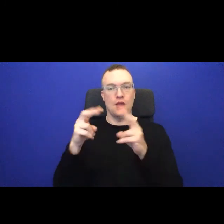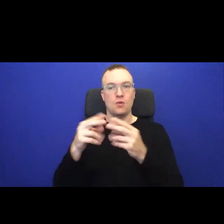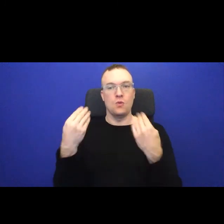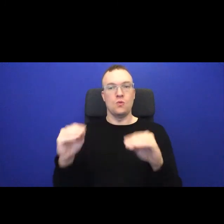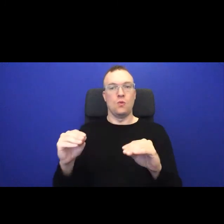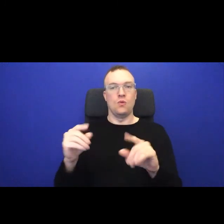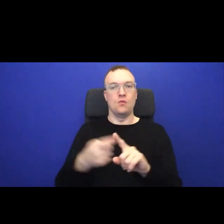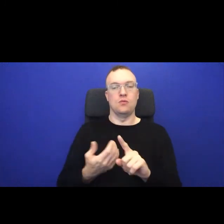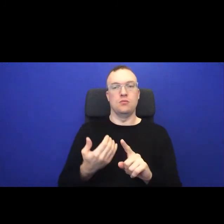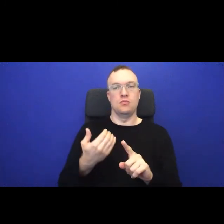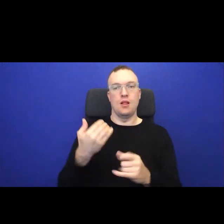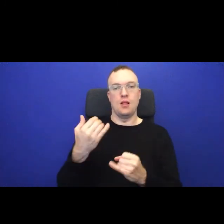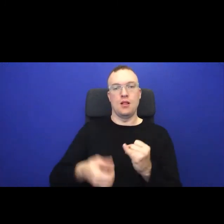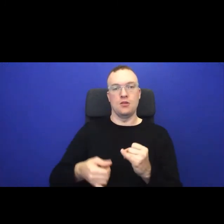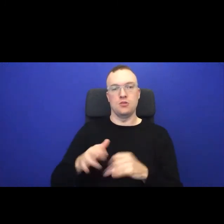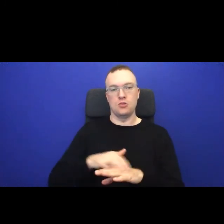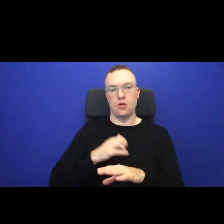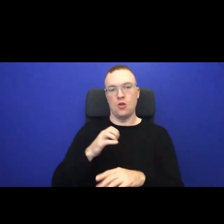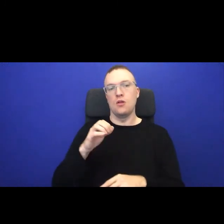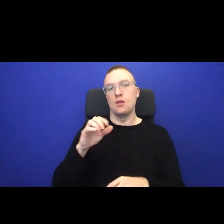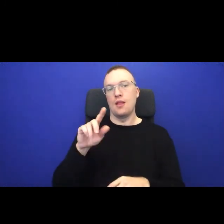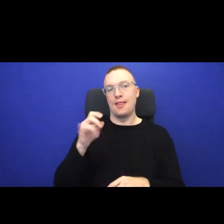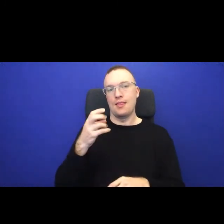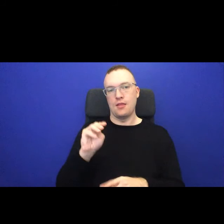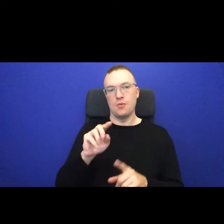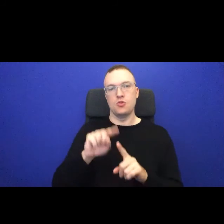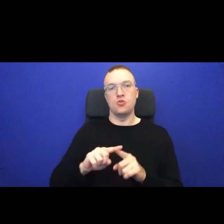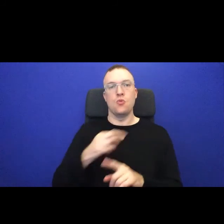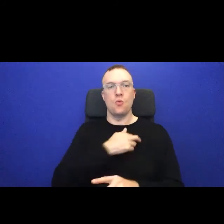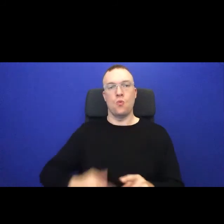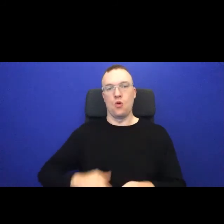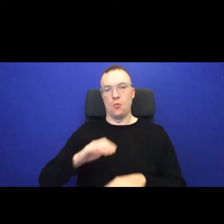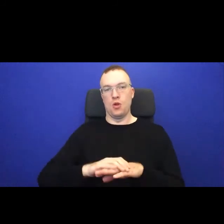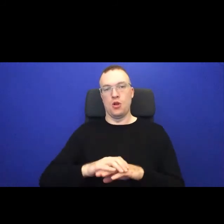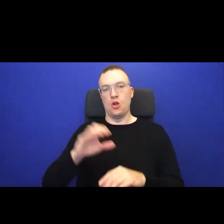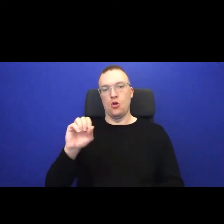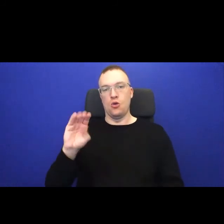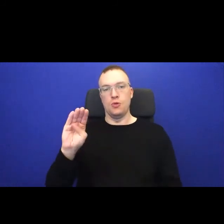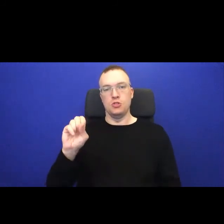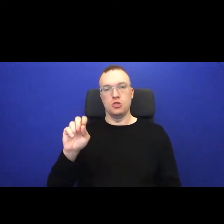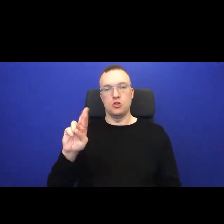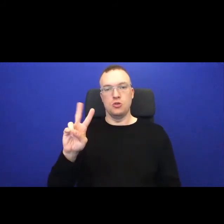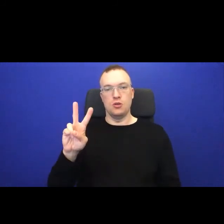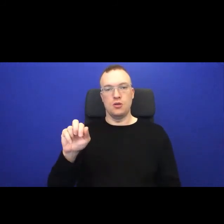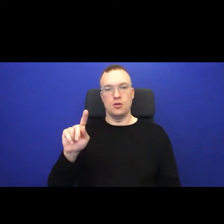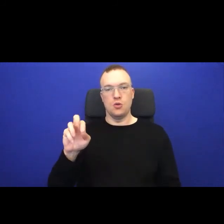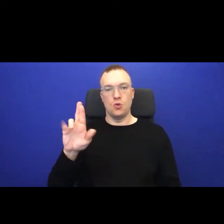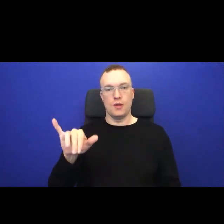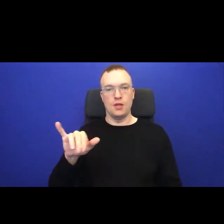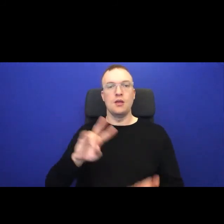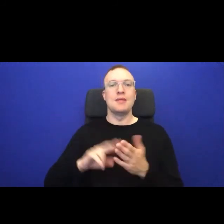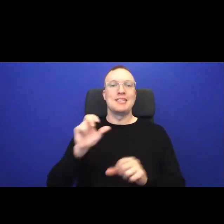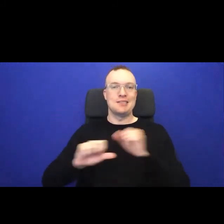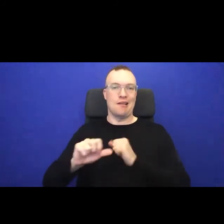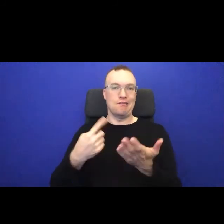last private owner, Latham, to the Royal Greenwich Observatory. So that's hence the science centre on site with all of